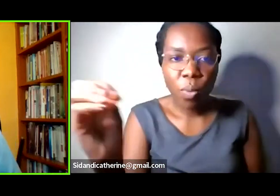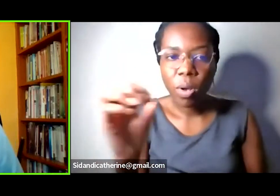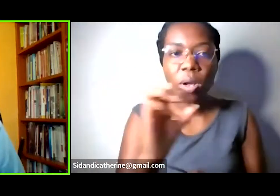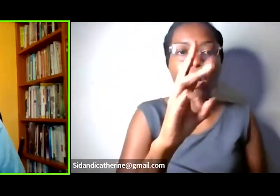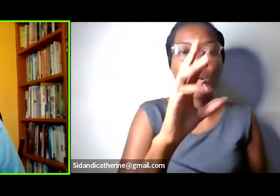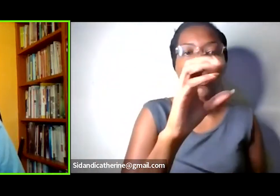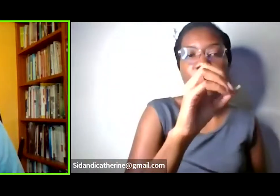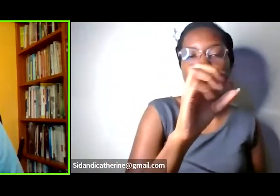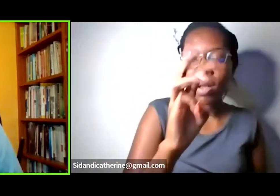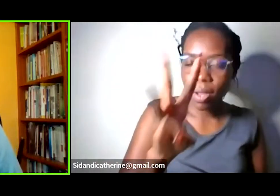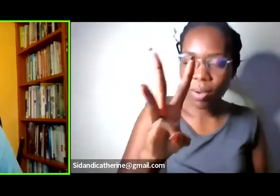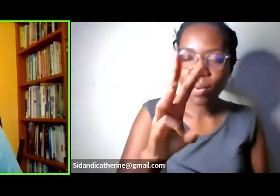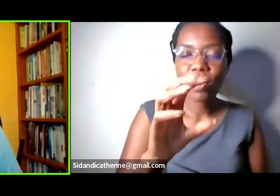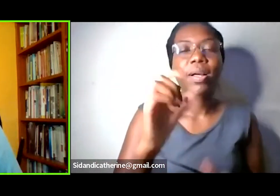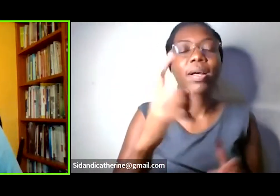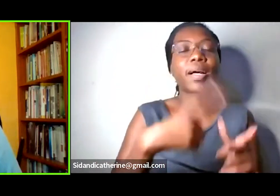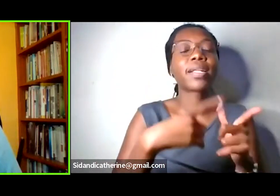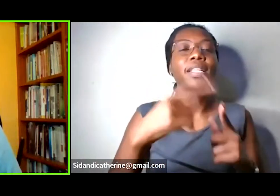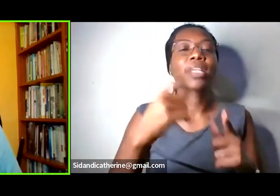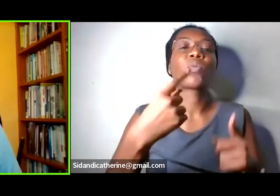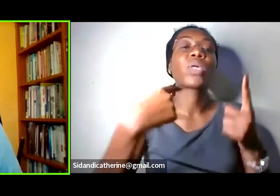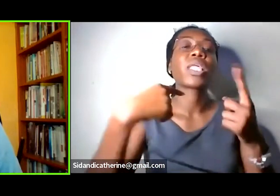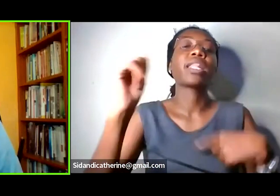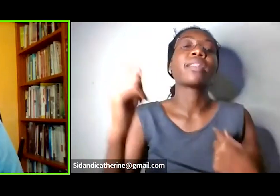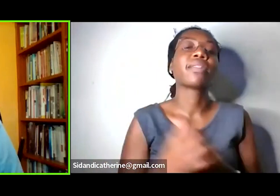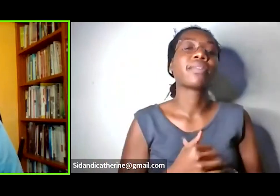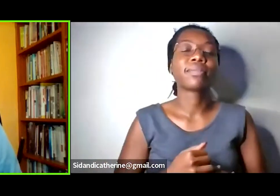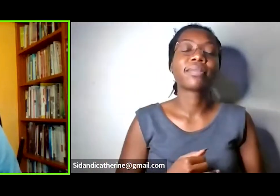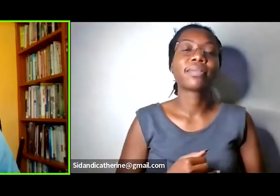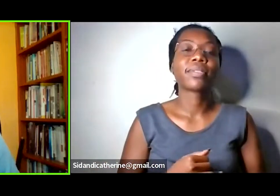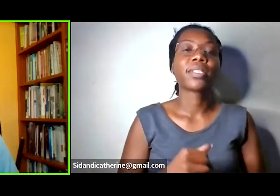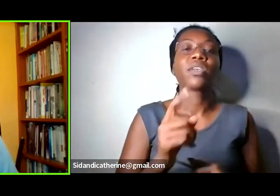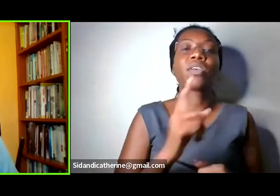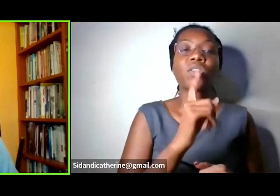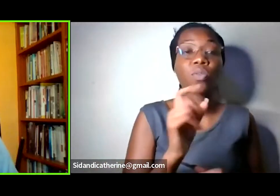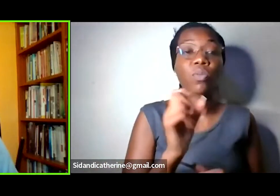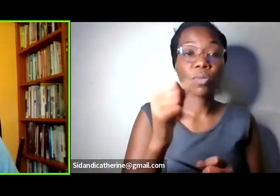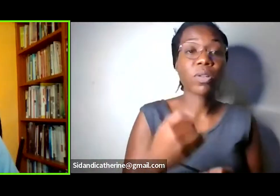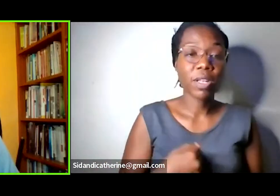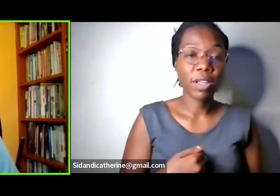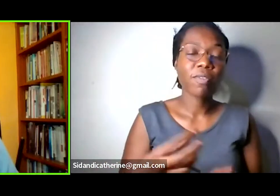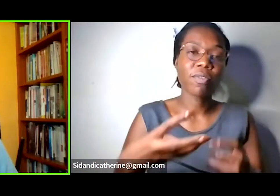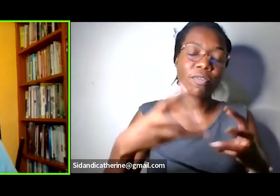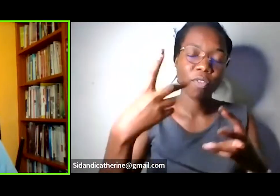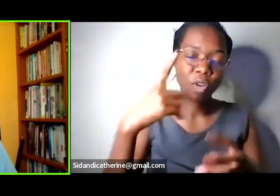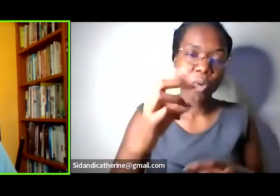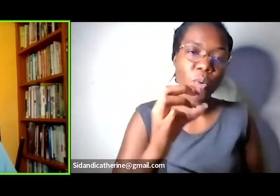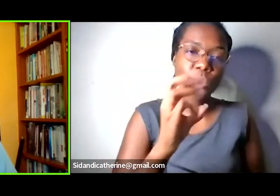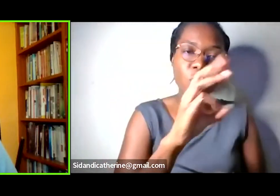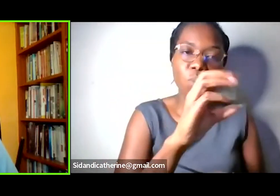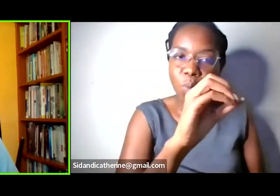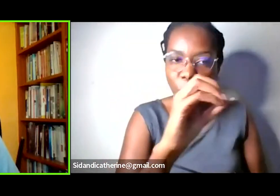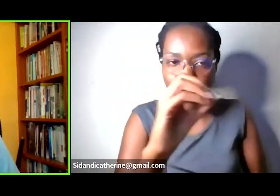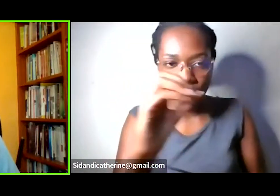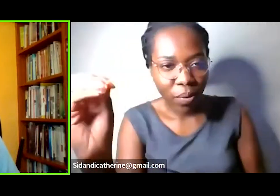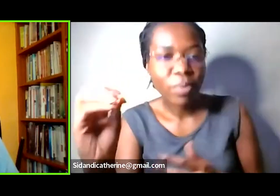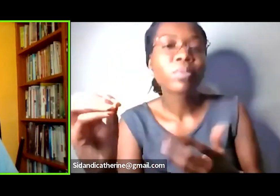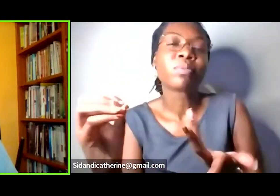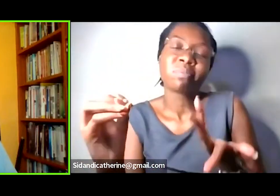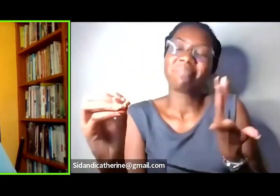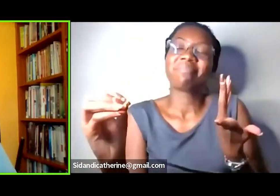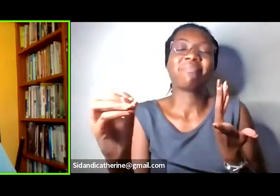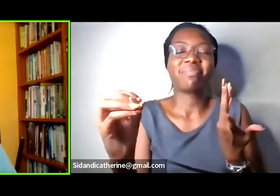Brenda Katasi wants to know what is the role of customer relation management systems. Yes. No,